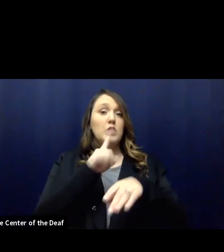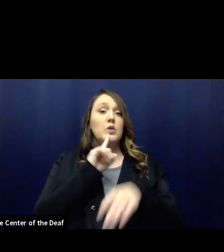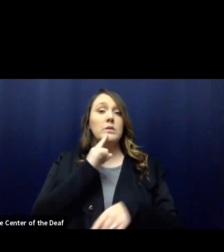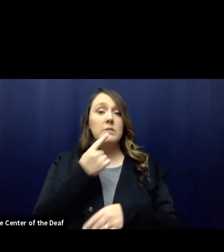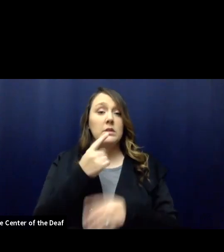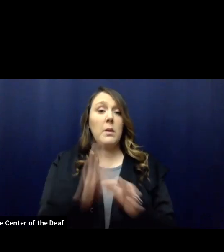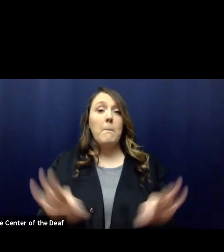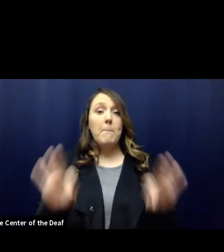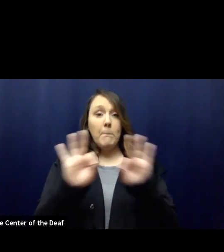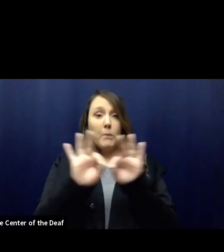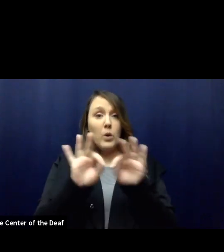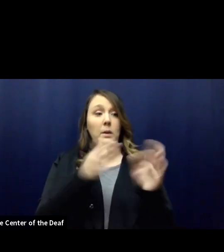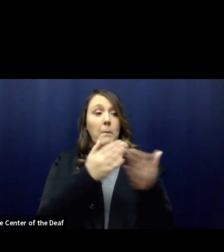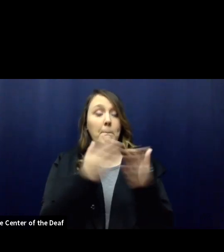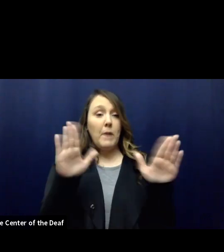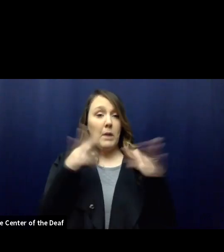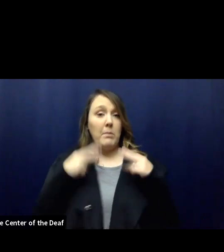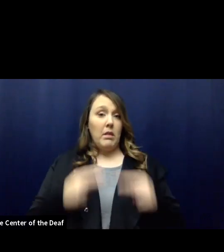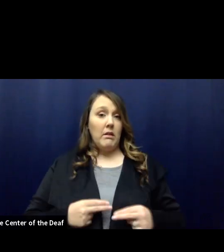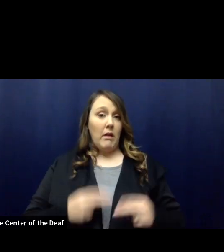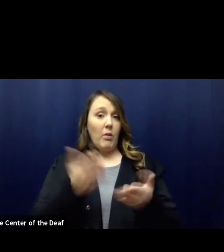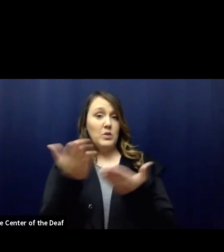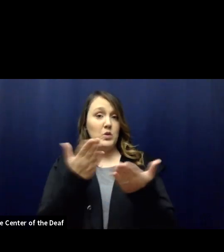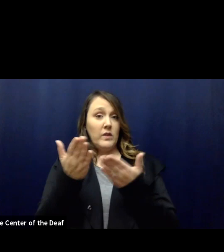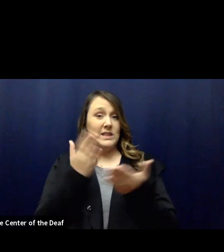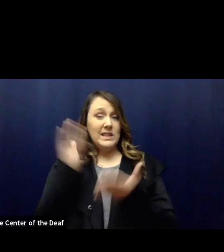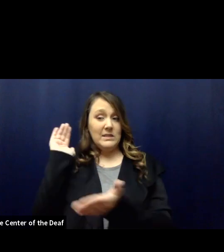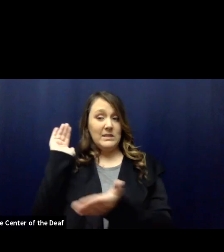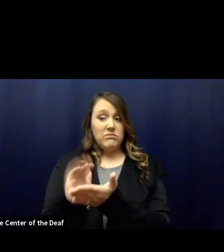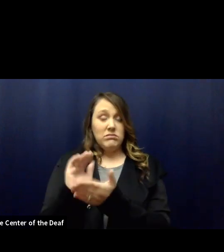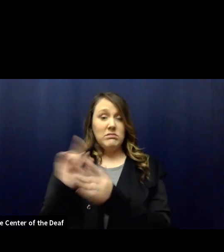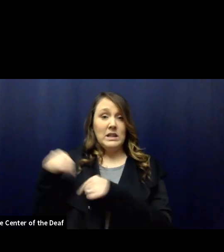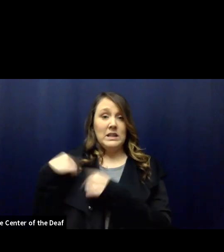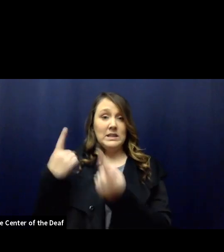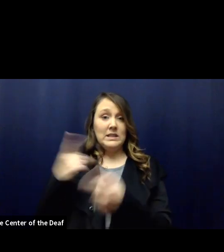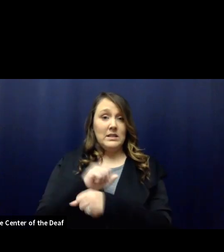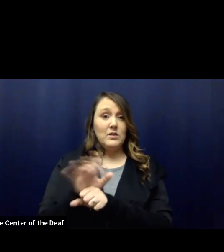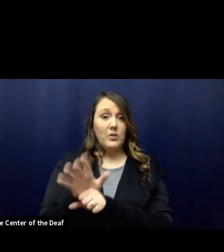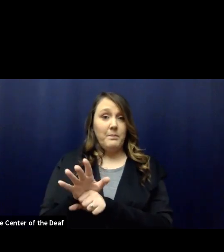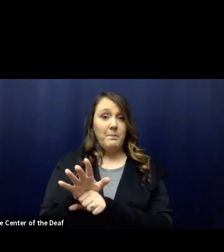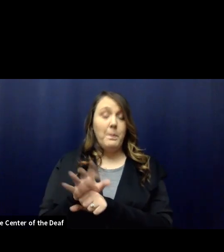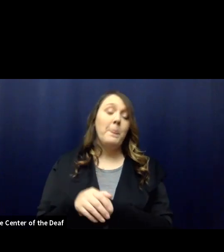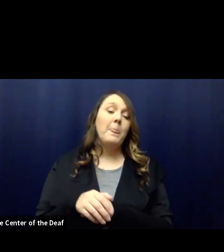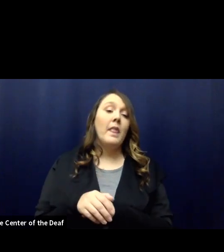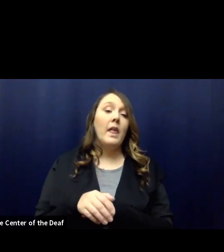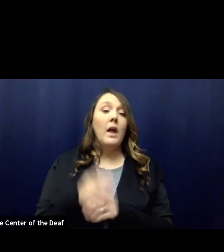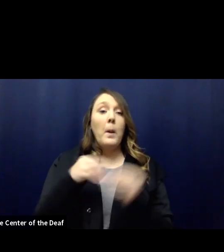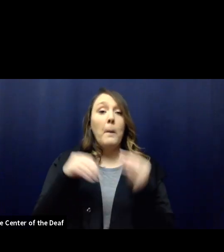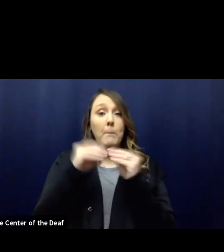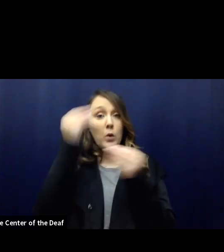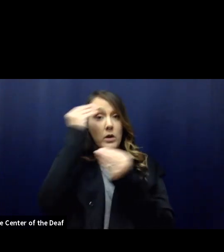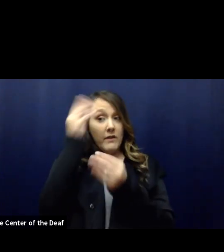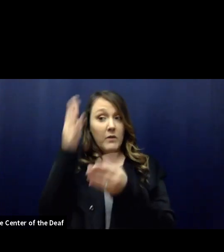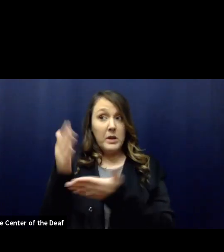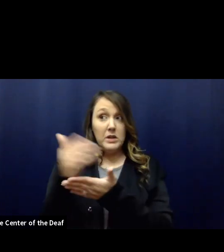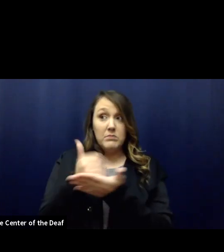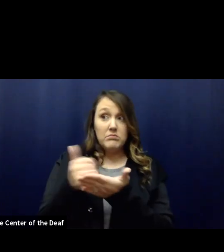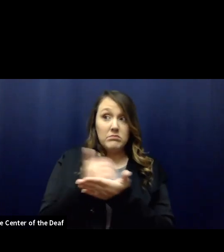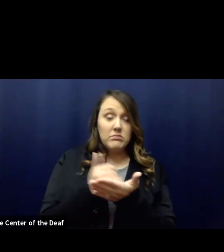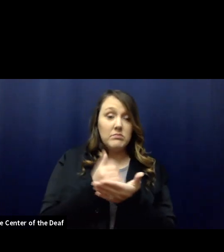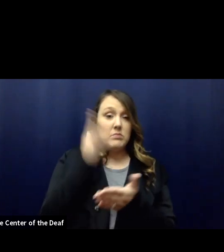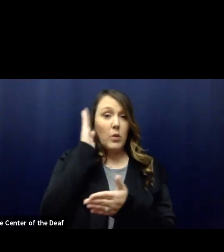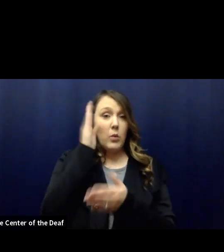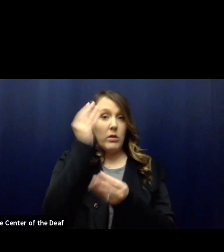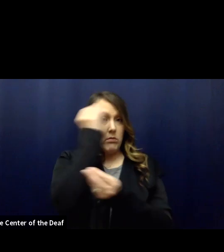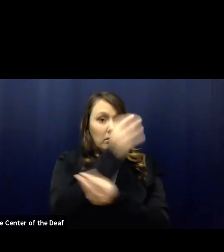services that have been modified or reduced since the pandemic began. As we get more information regarding these contracts, we will make you